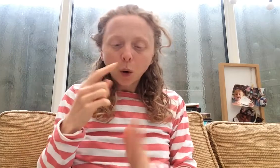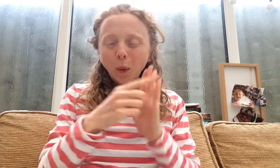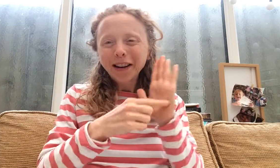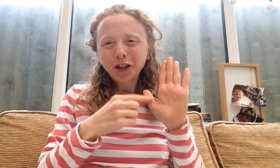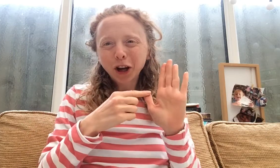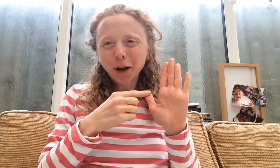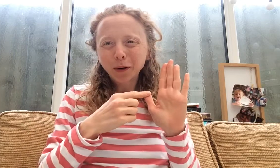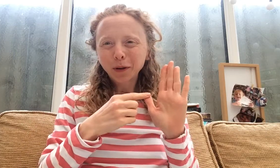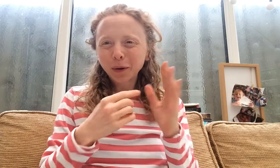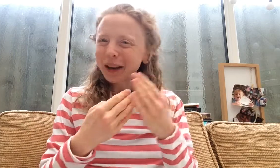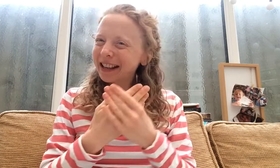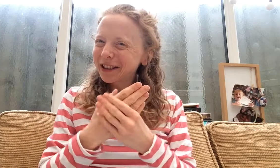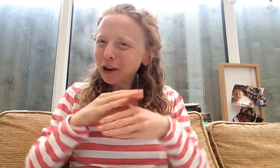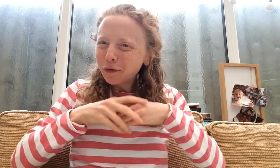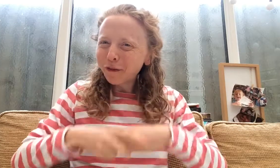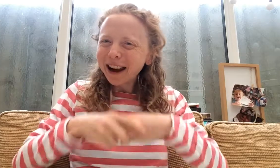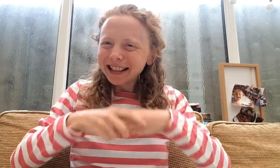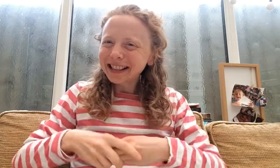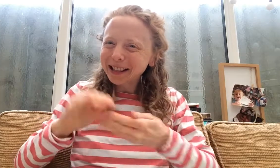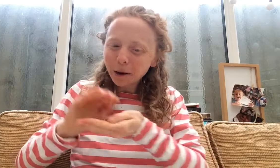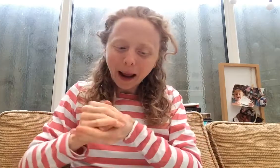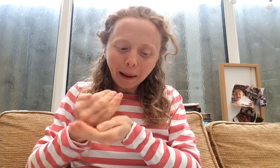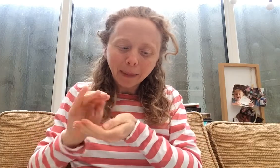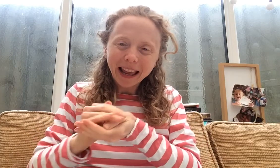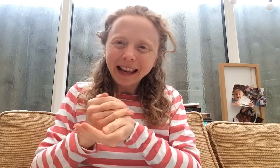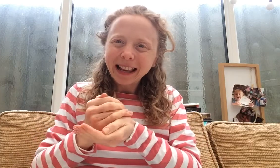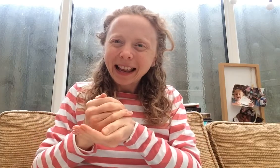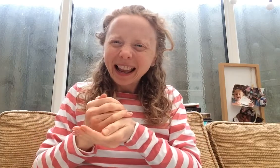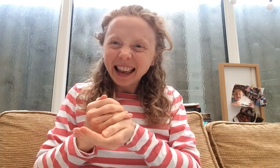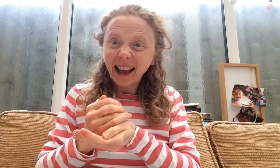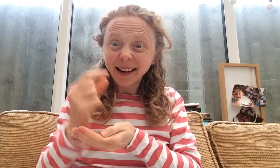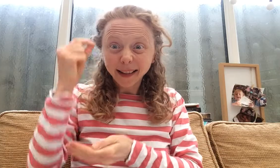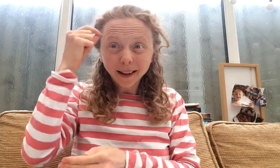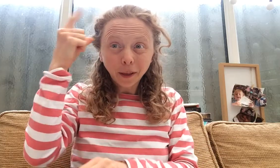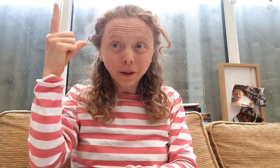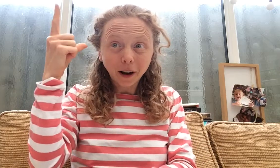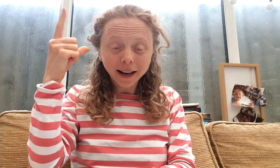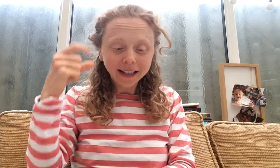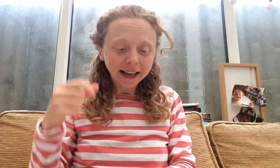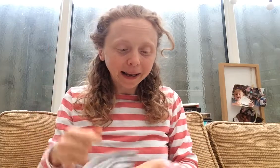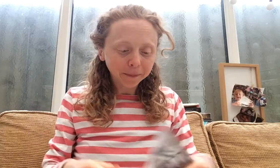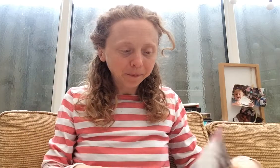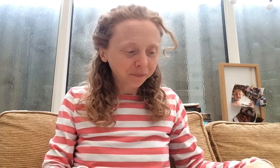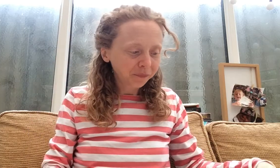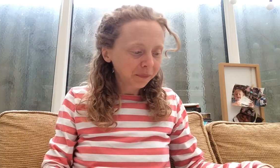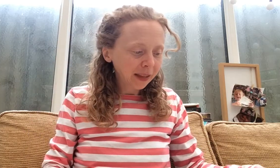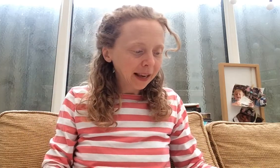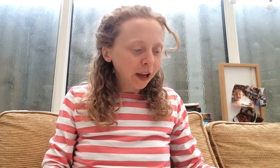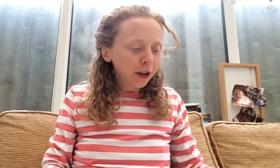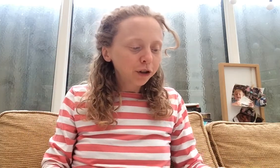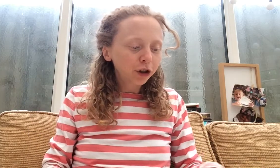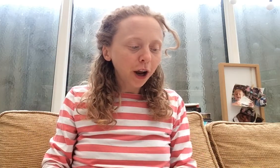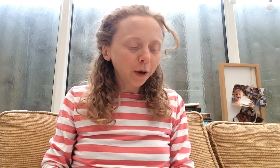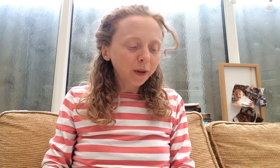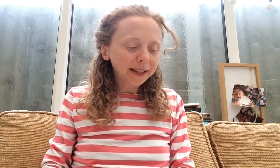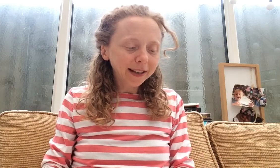When Joe saw his new friend so happy, he had another idea. Joe